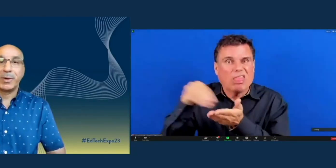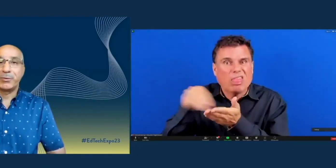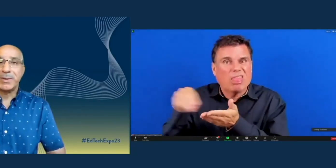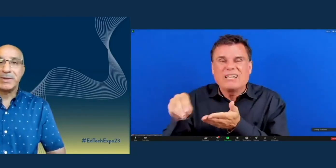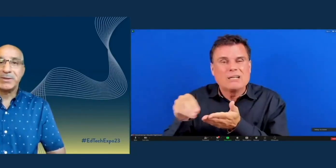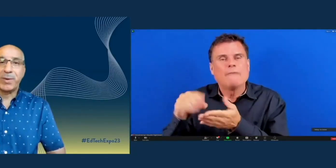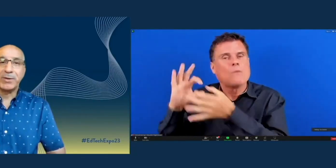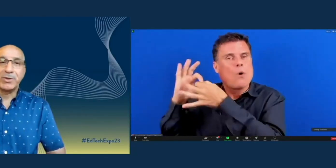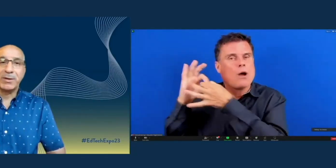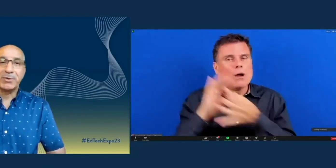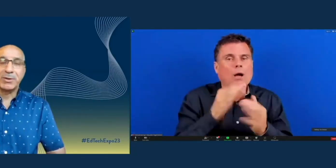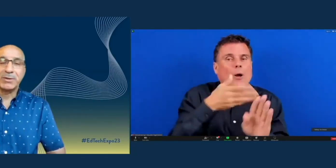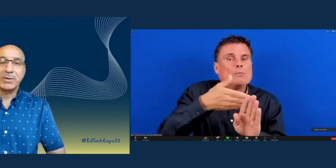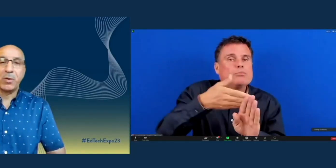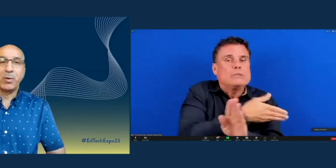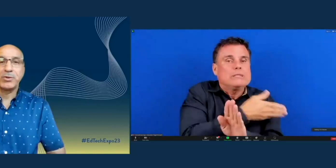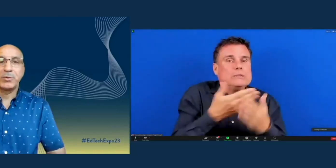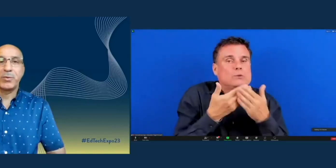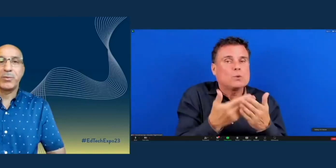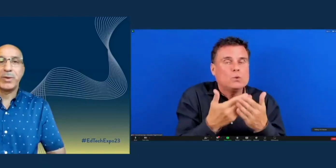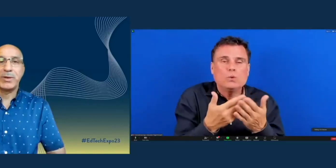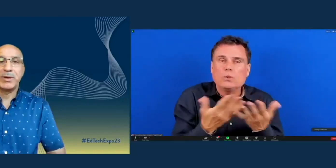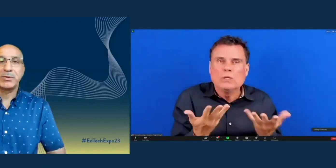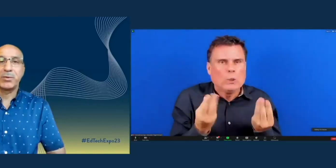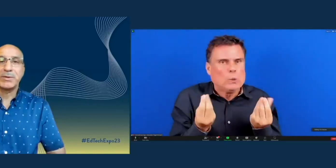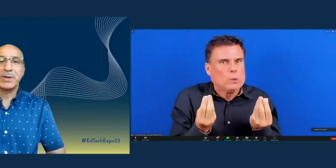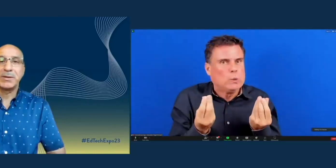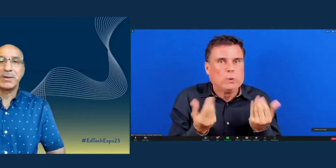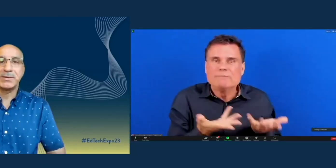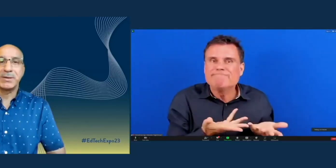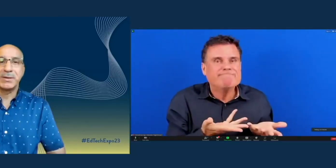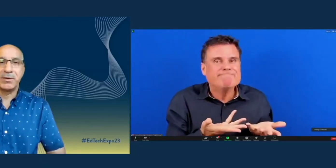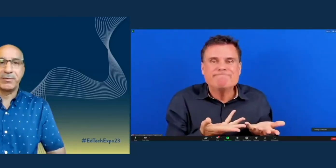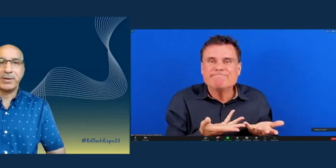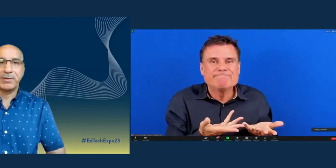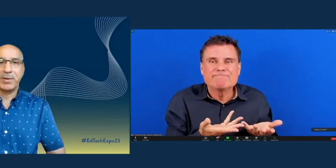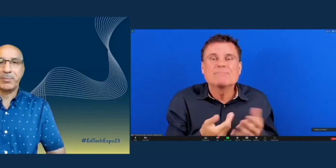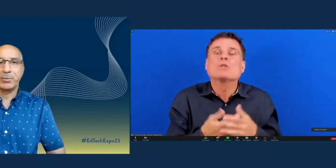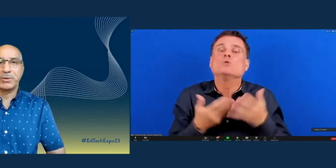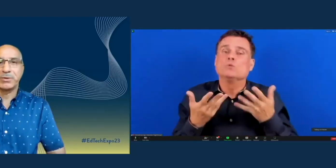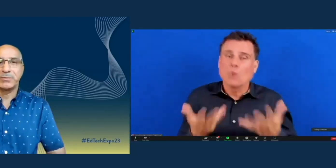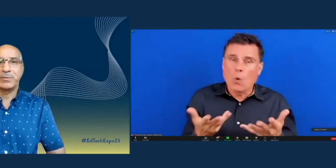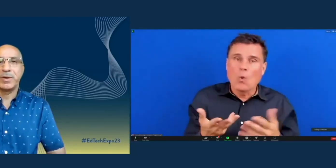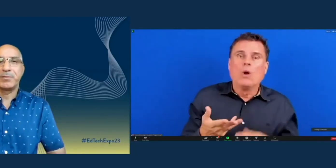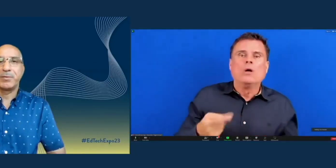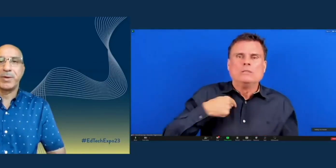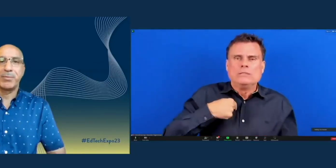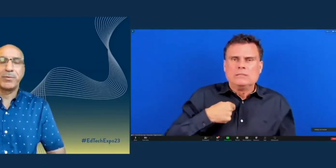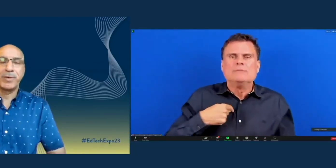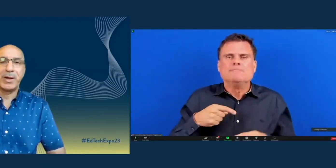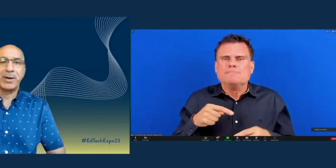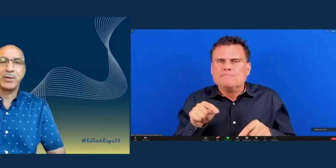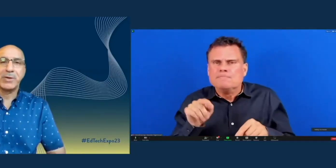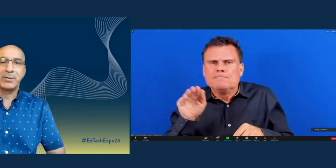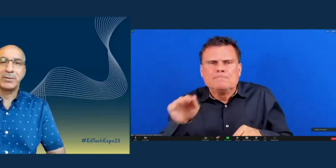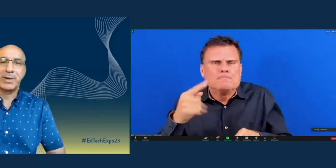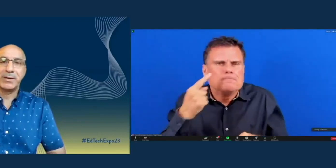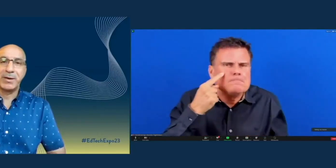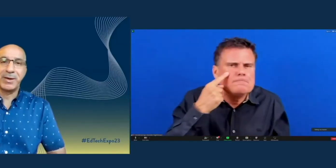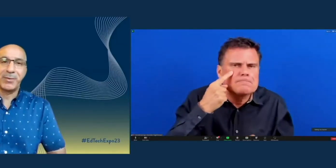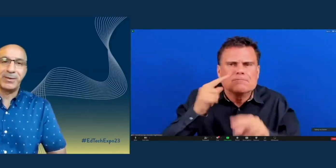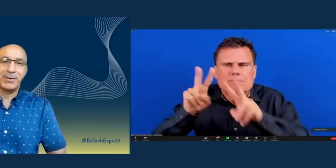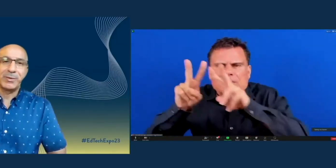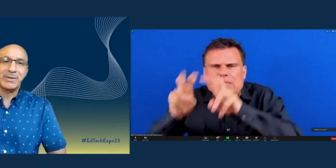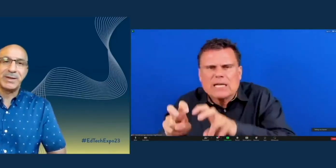To address these grand challenges, All Children Reading sourced and tested innovative approaches for improving early childhood and